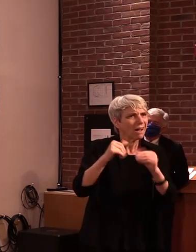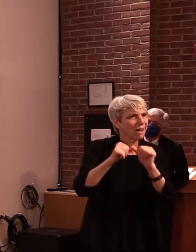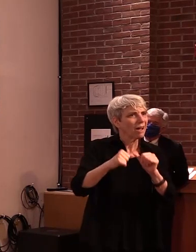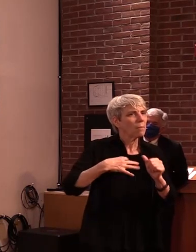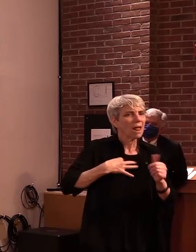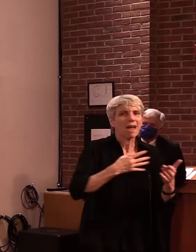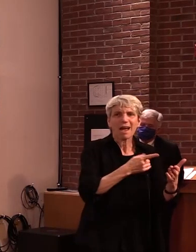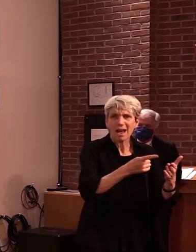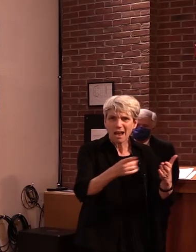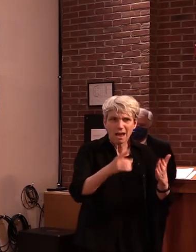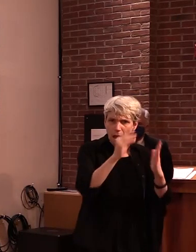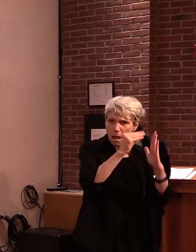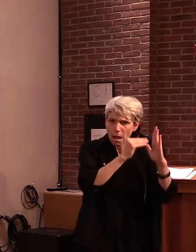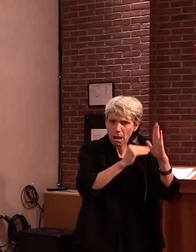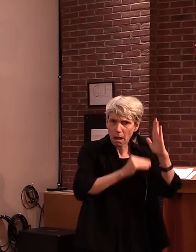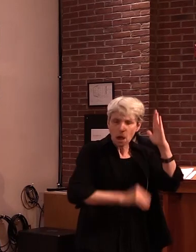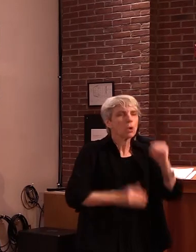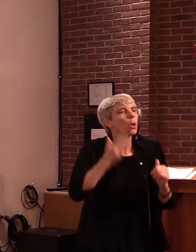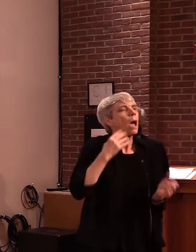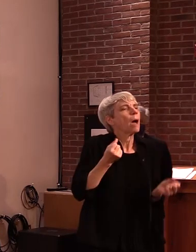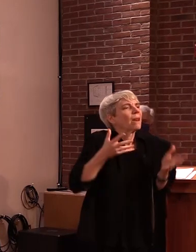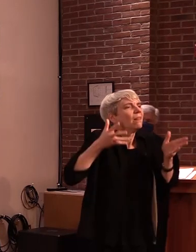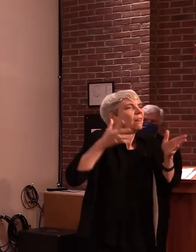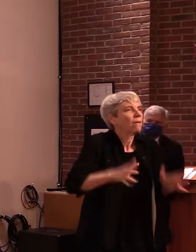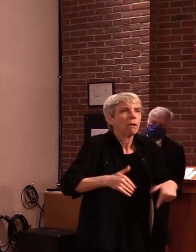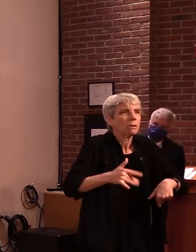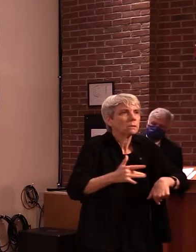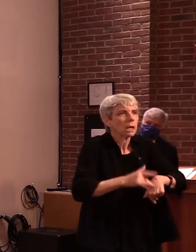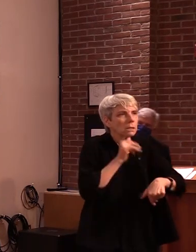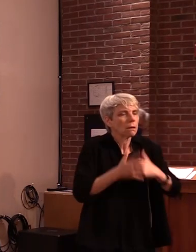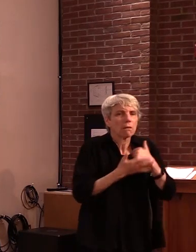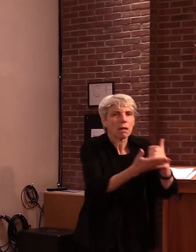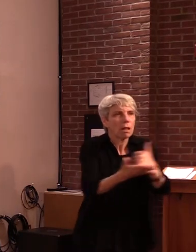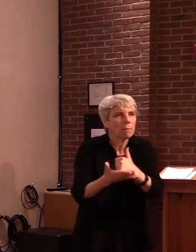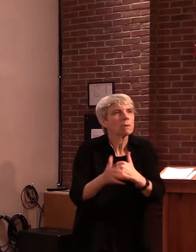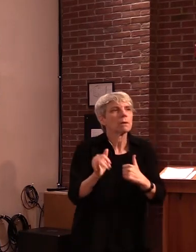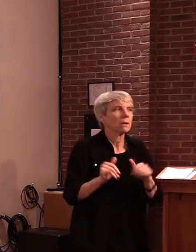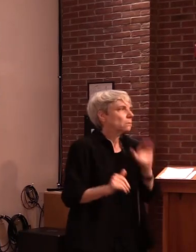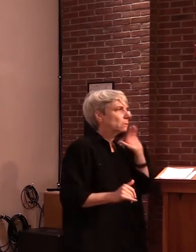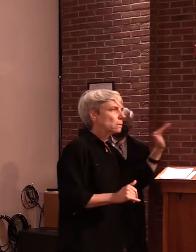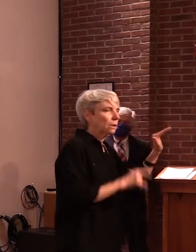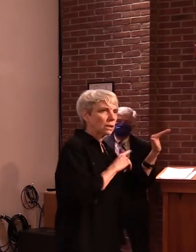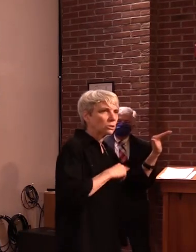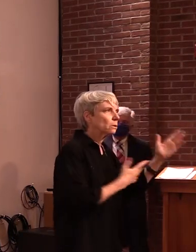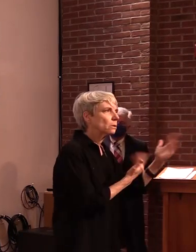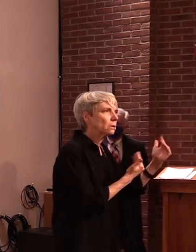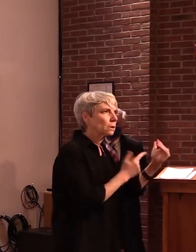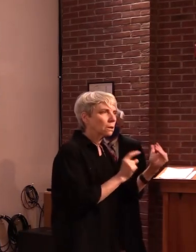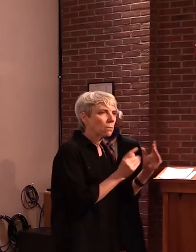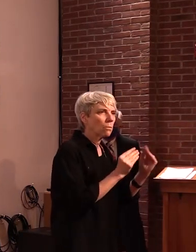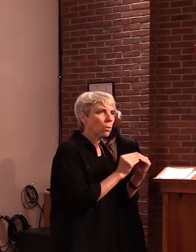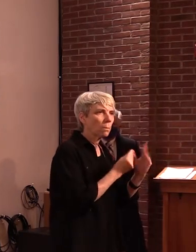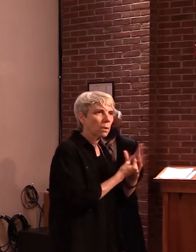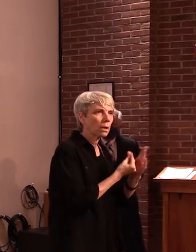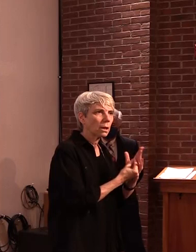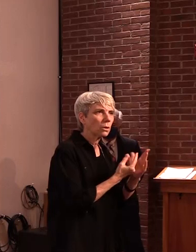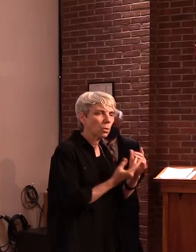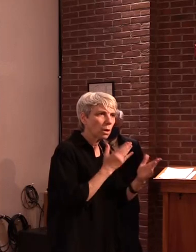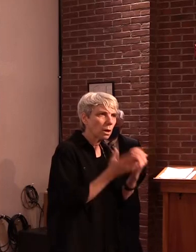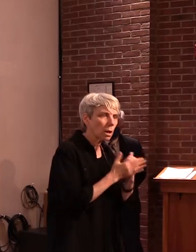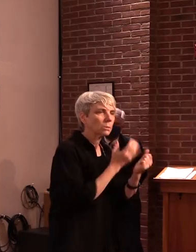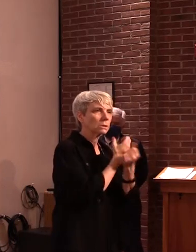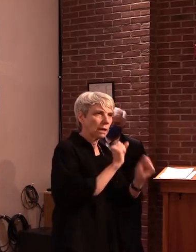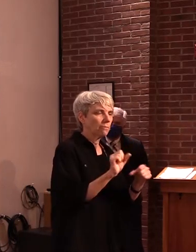on top of this so that when we can, we go back into the legislature, we can advocate for more if more is needed. But it's important